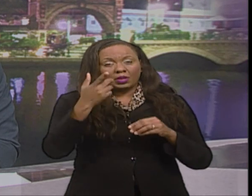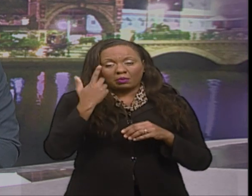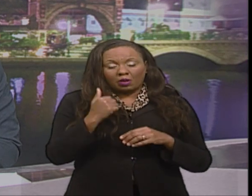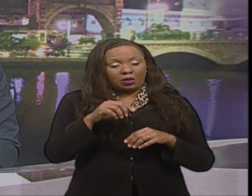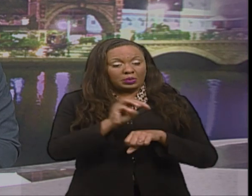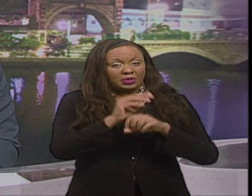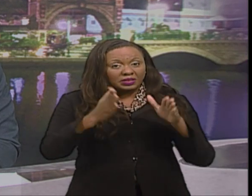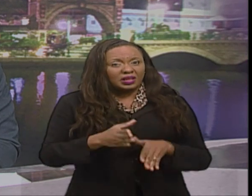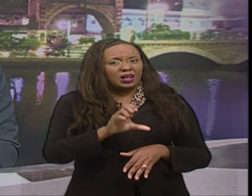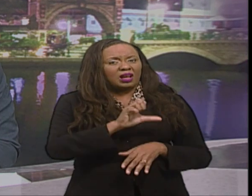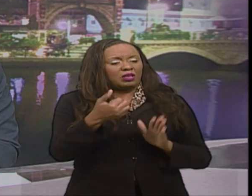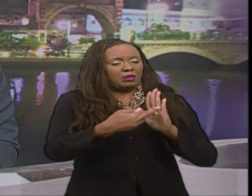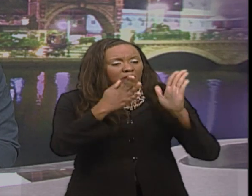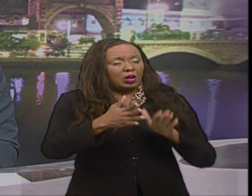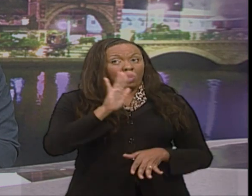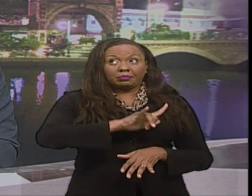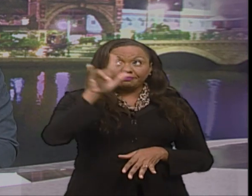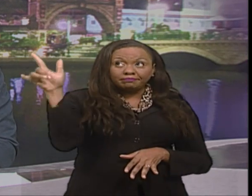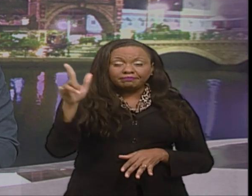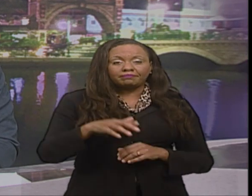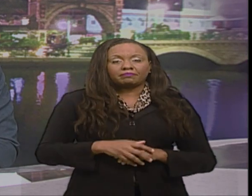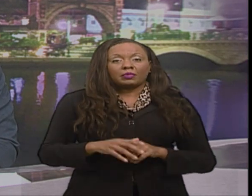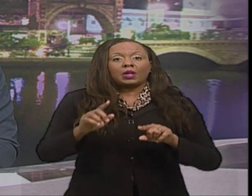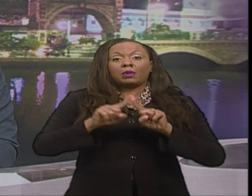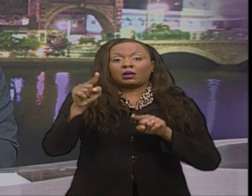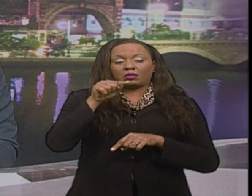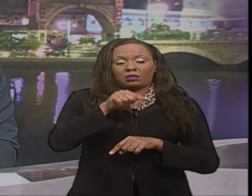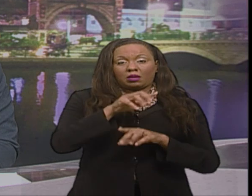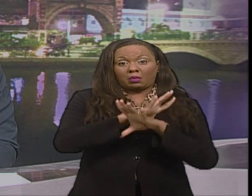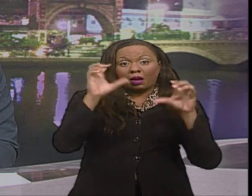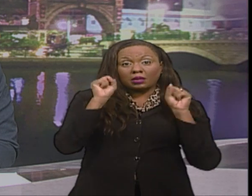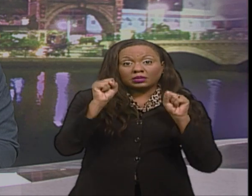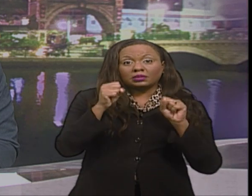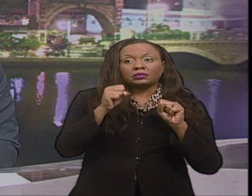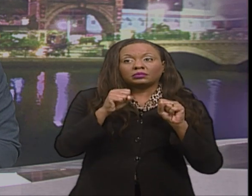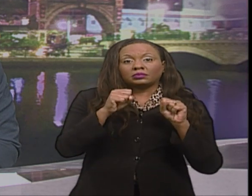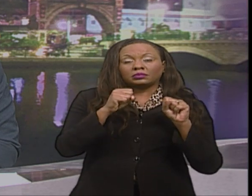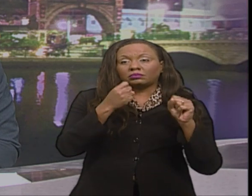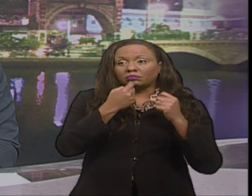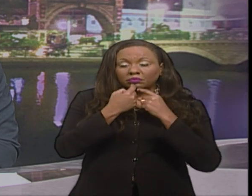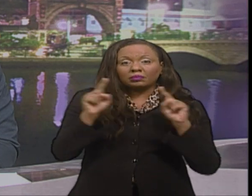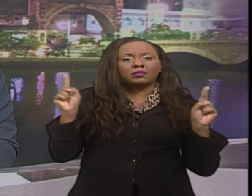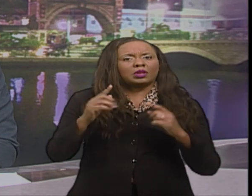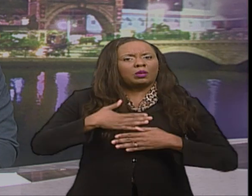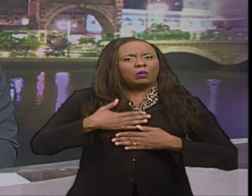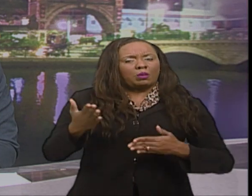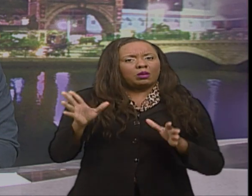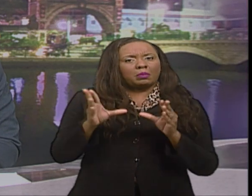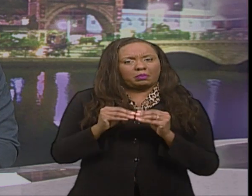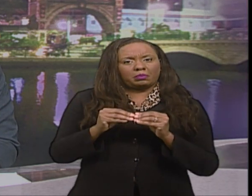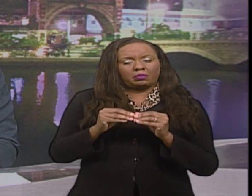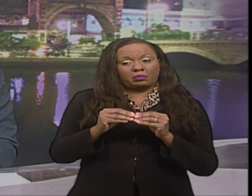overseas. President Marianne Redmond says the BSTU had indicated to education officials they will be willing to meet this